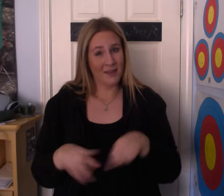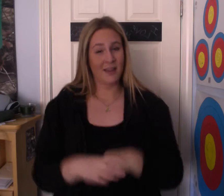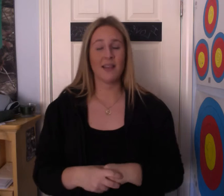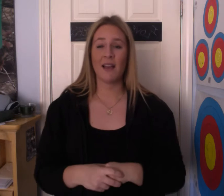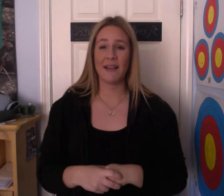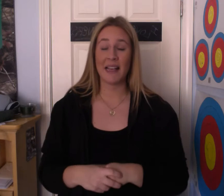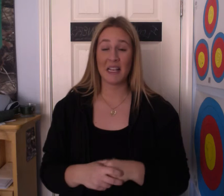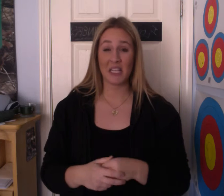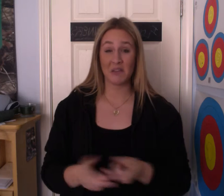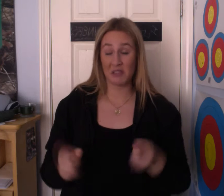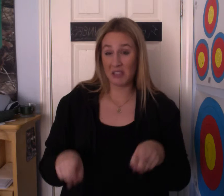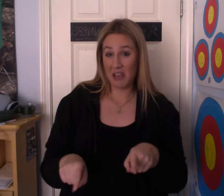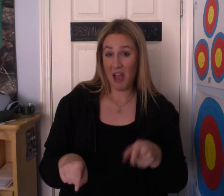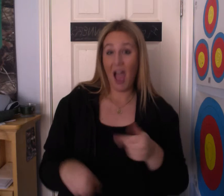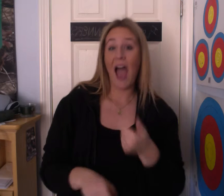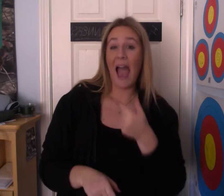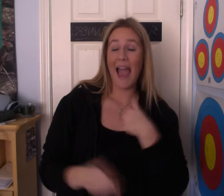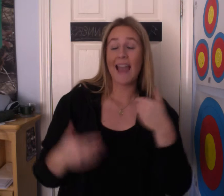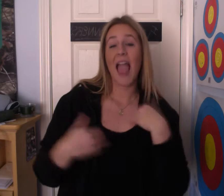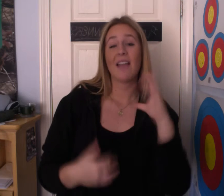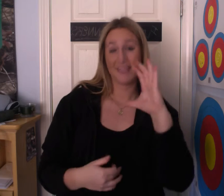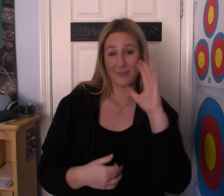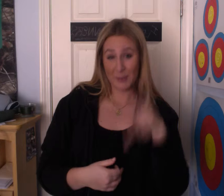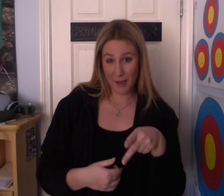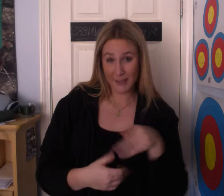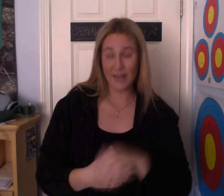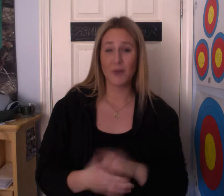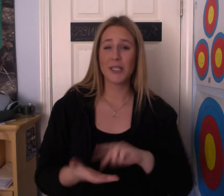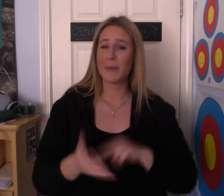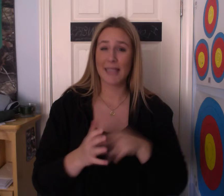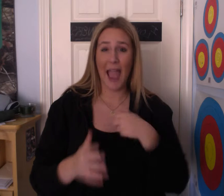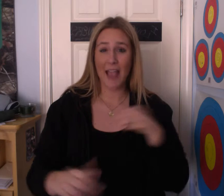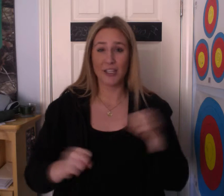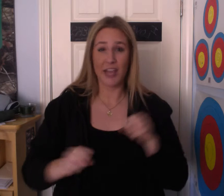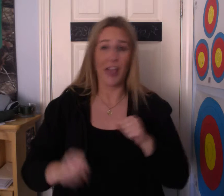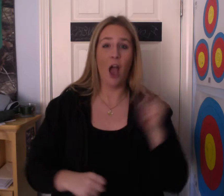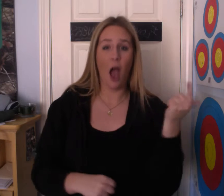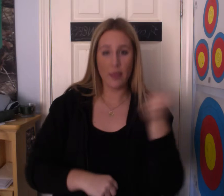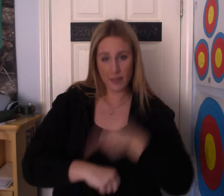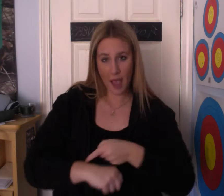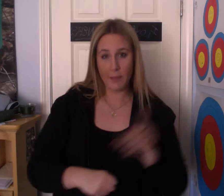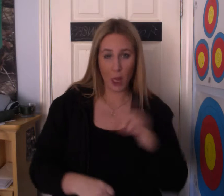a result, I have cerebral palsy, which means I shake all the time. Look.